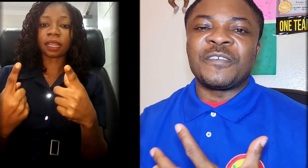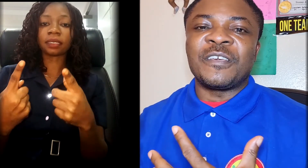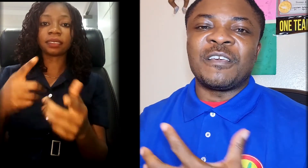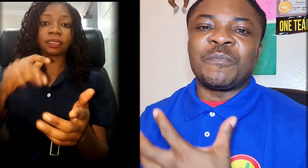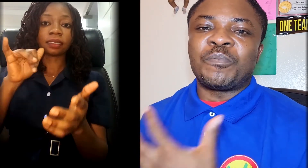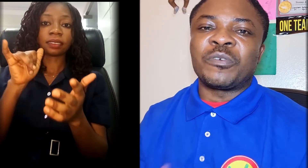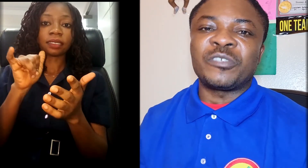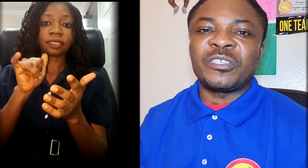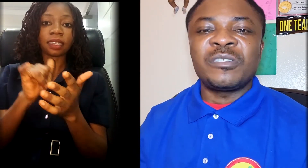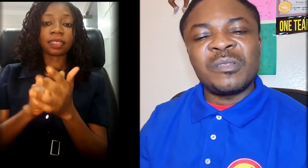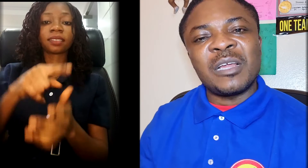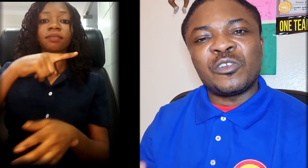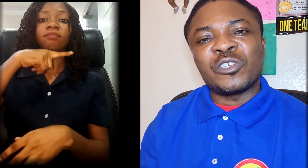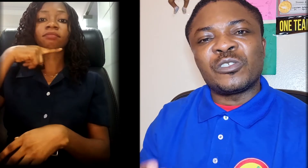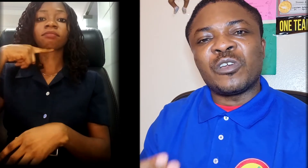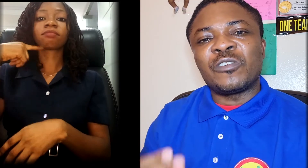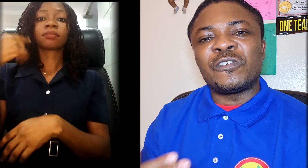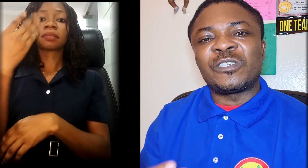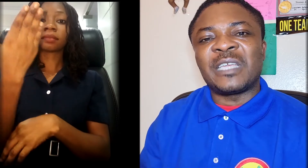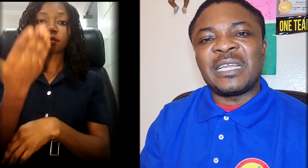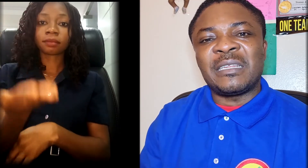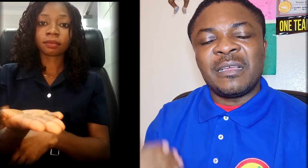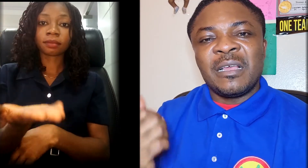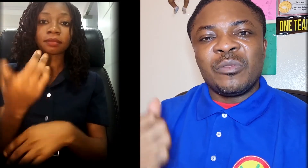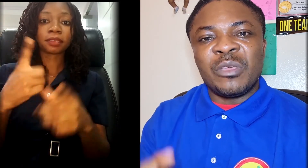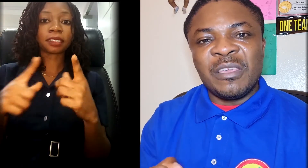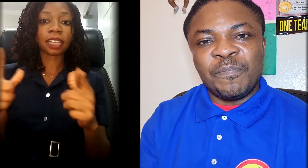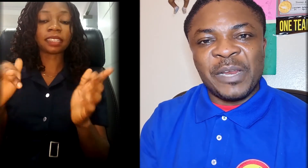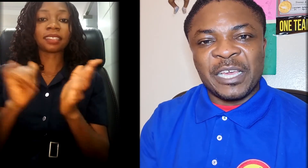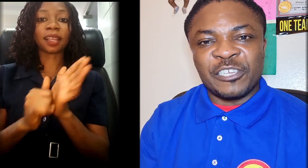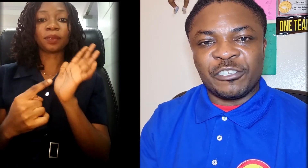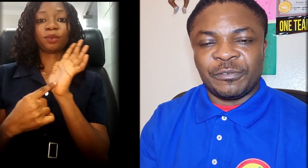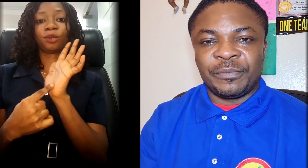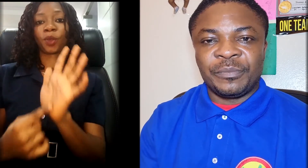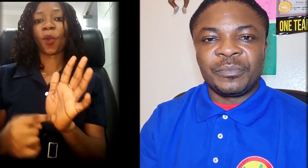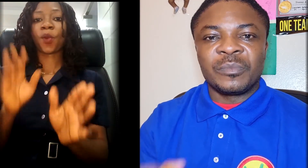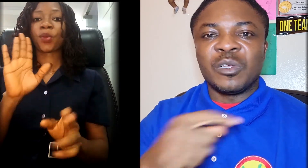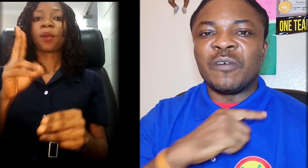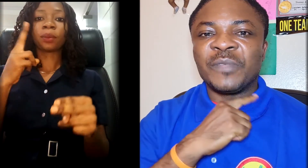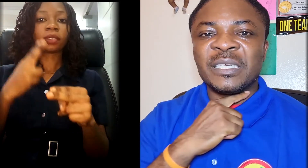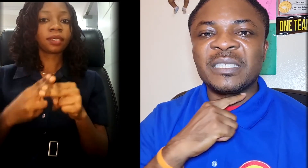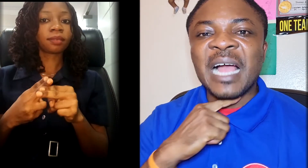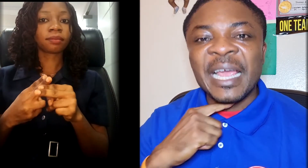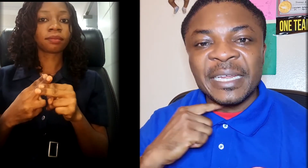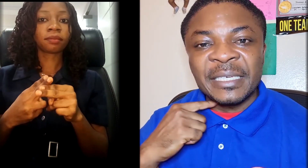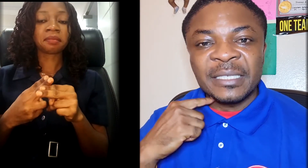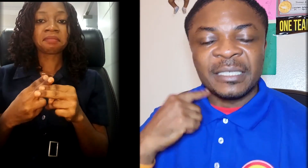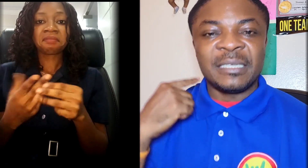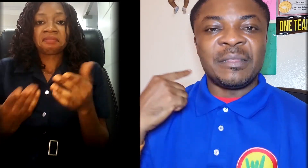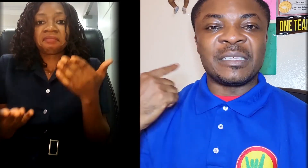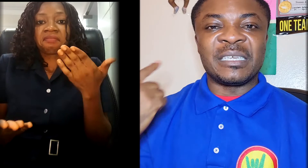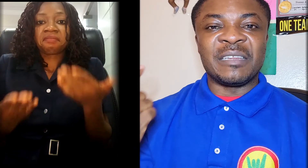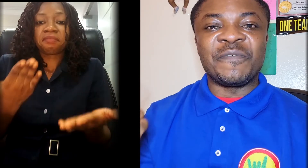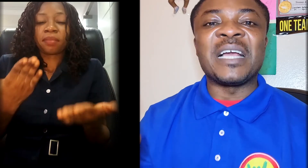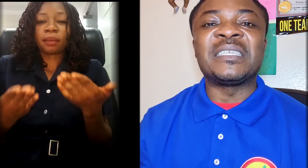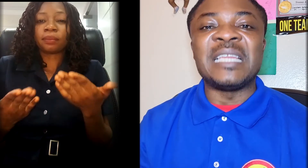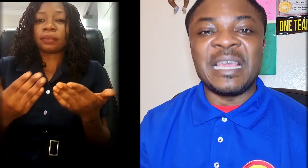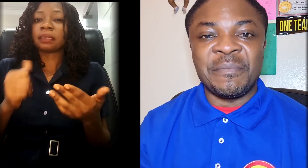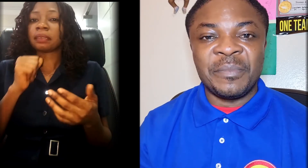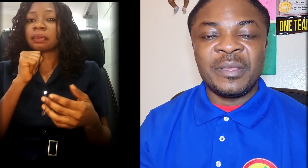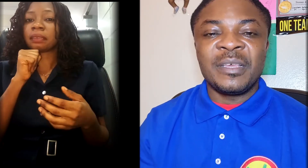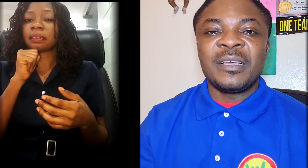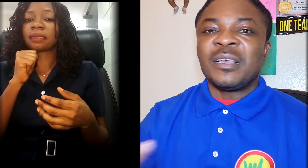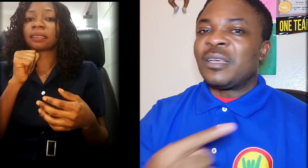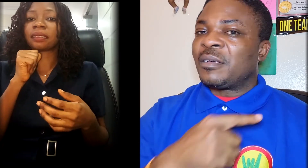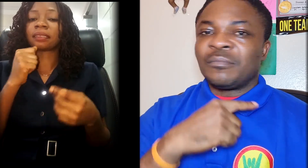if a person that doesn't understand the implication of this sign that signifies